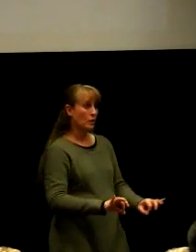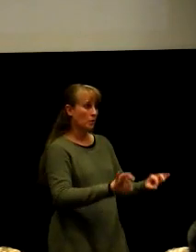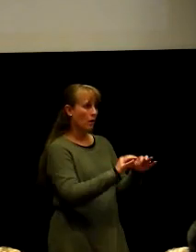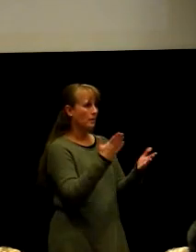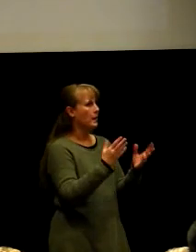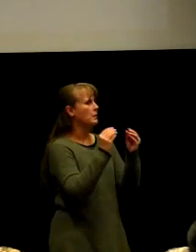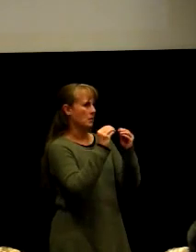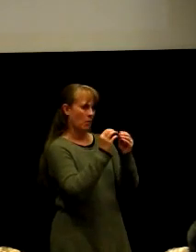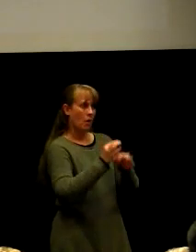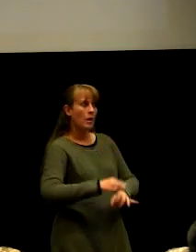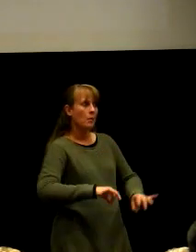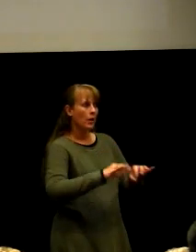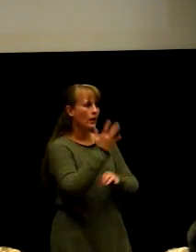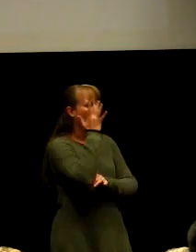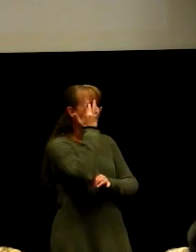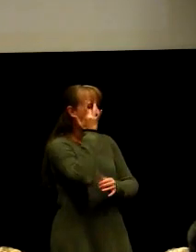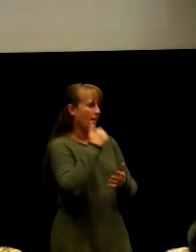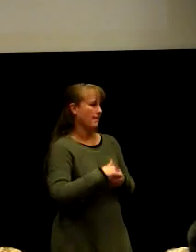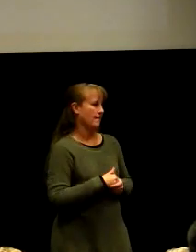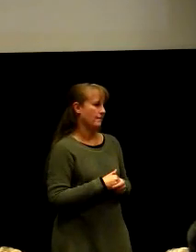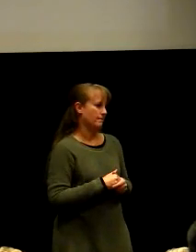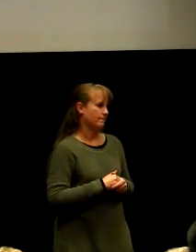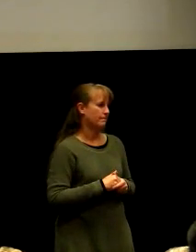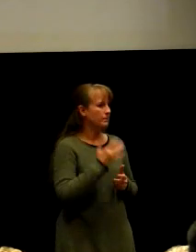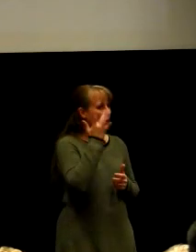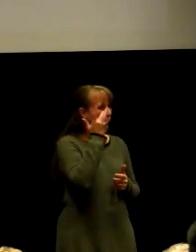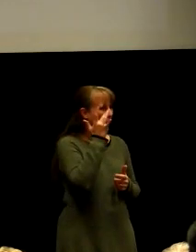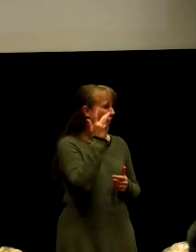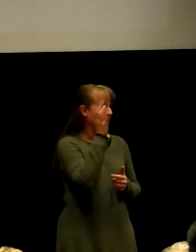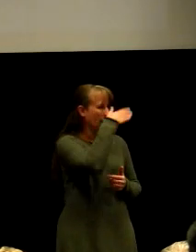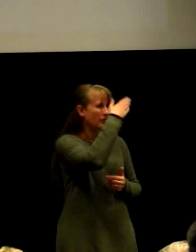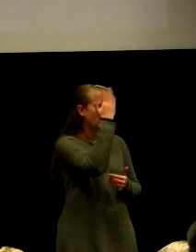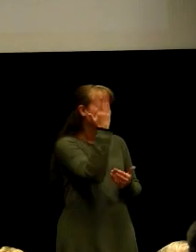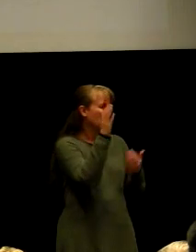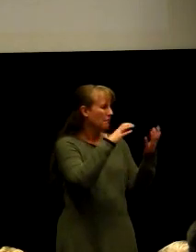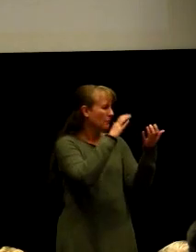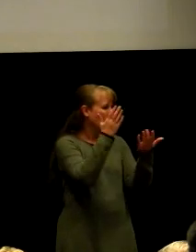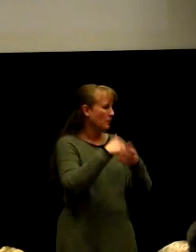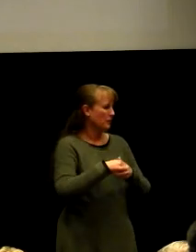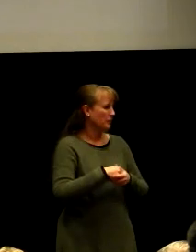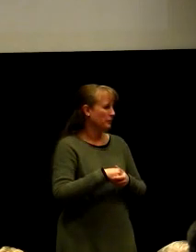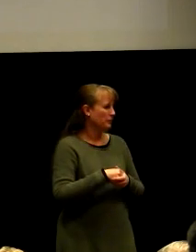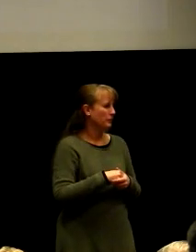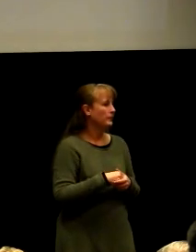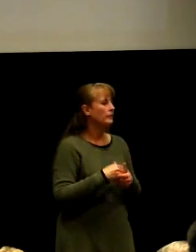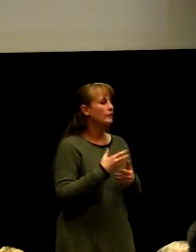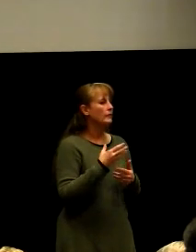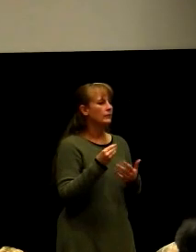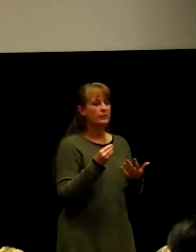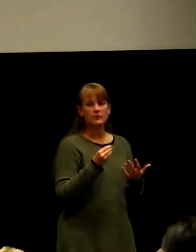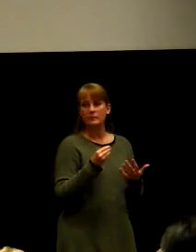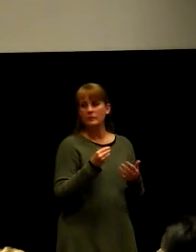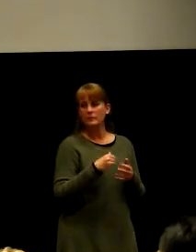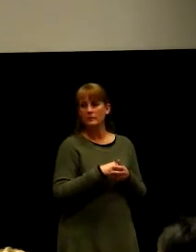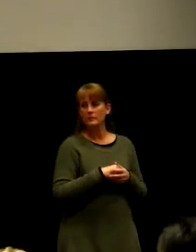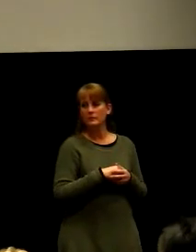more importantly, the whys of space exploration. And